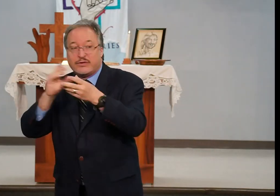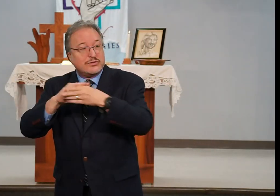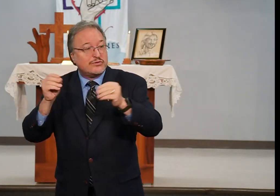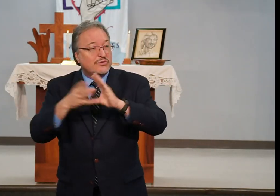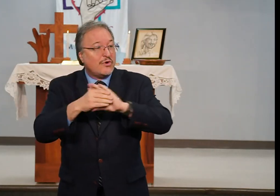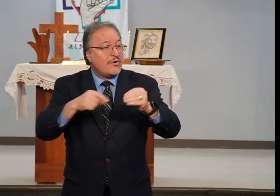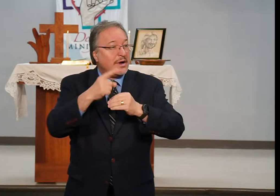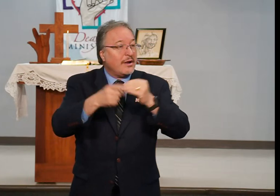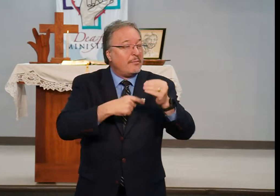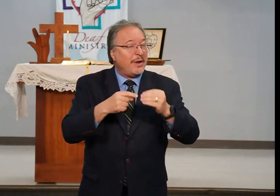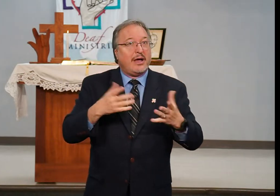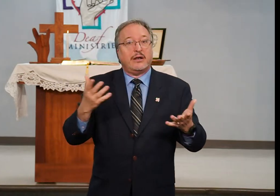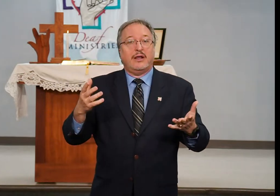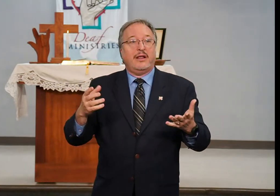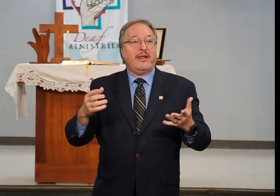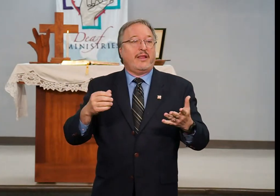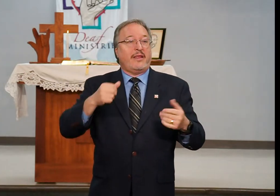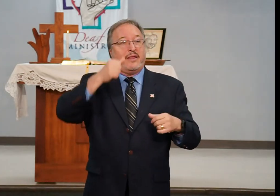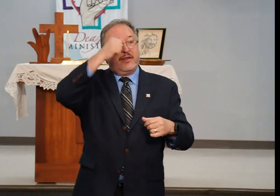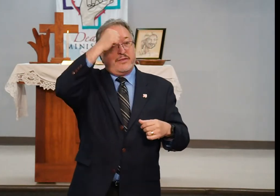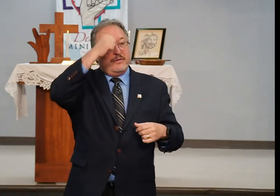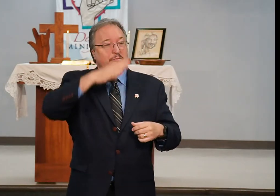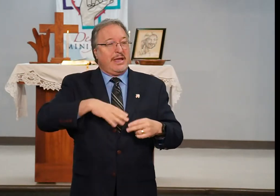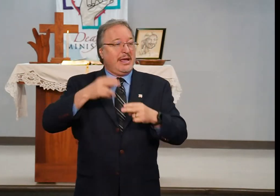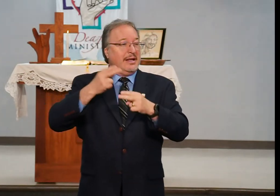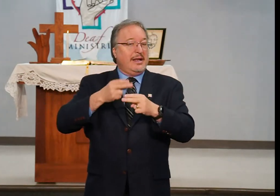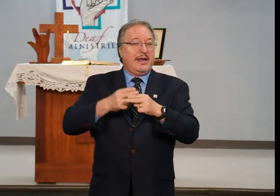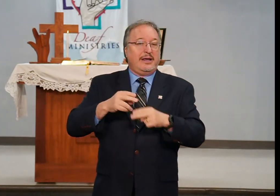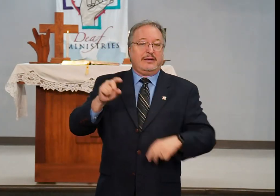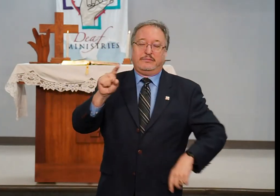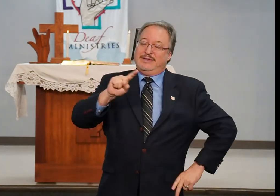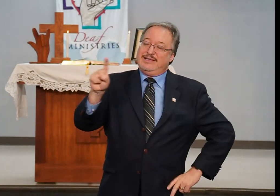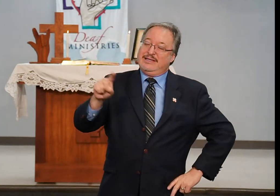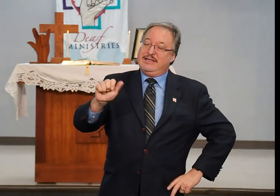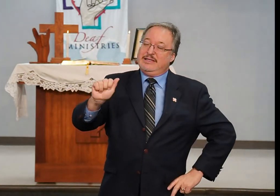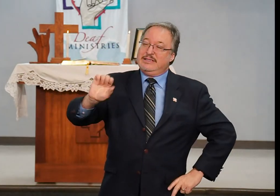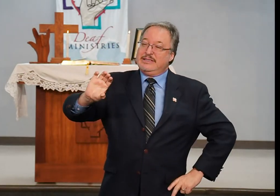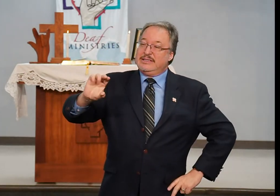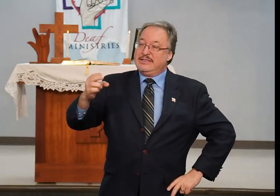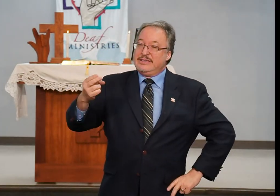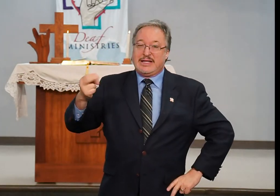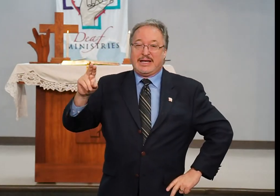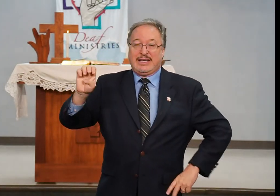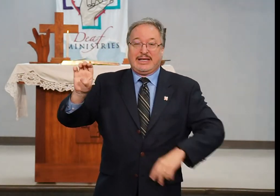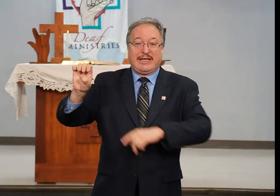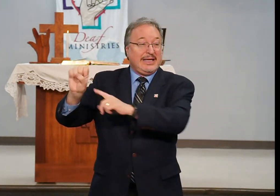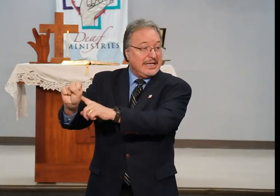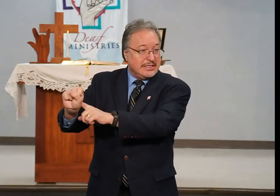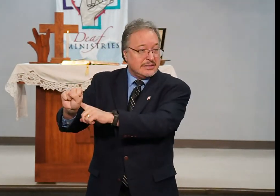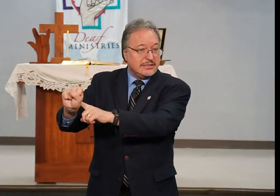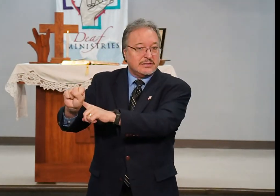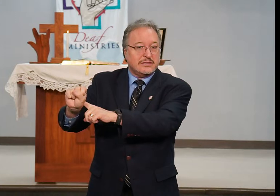own treasures and belongings to travel with Jesus. There was a man by the name of